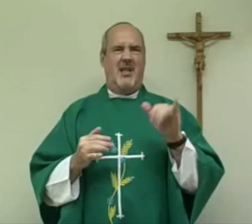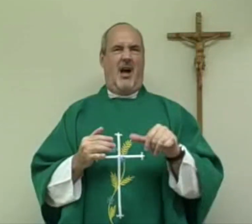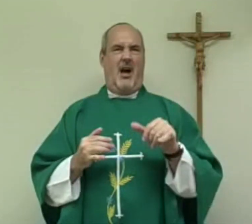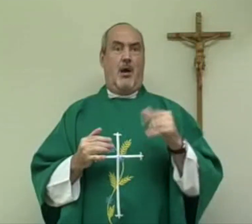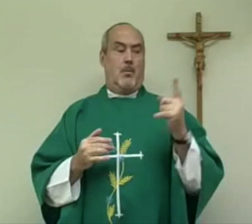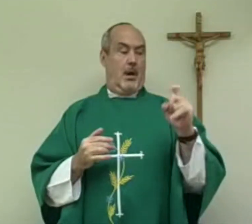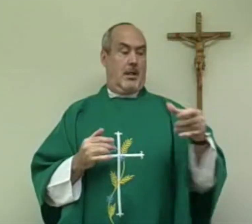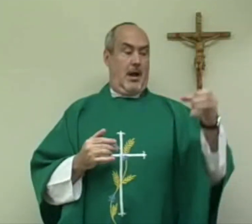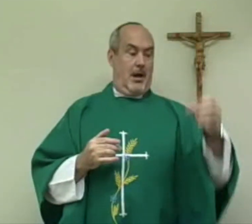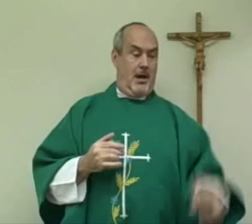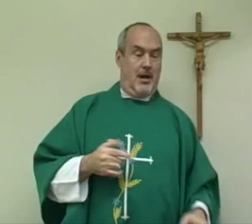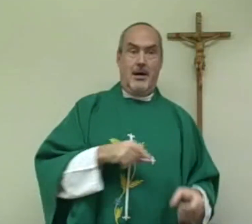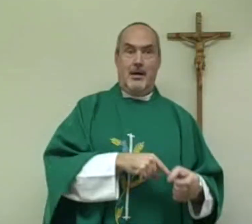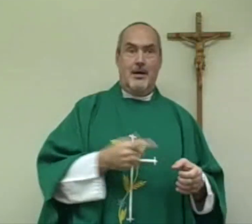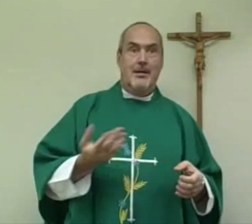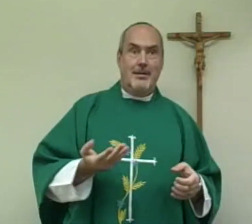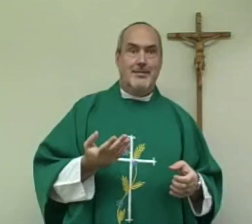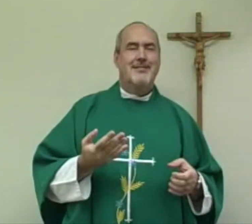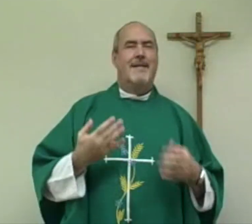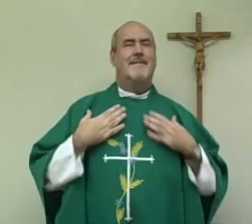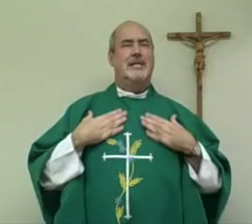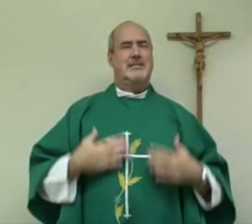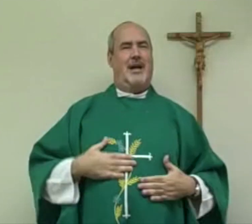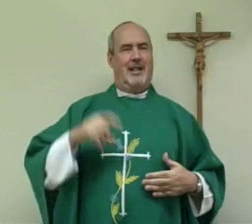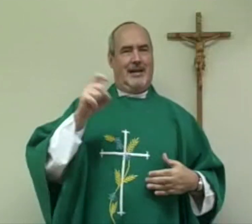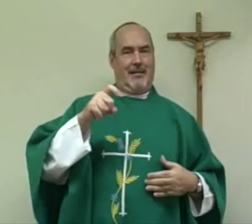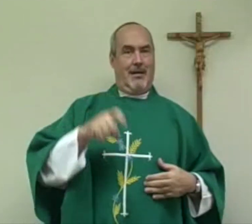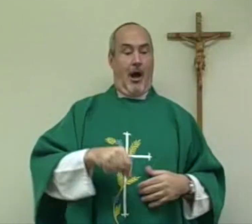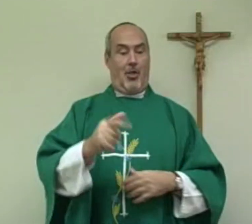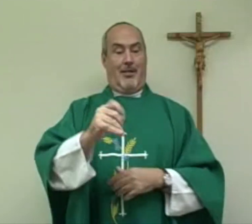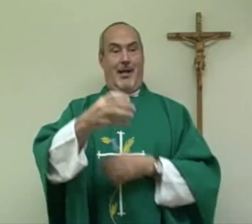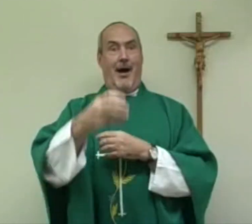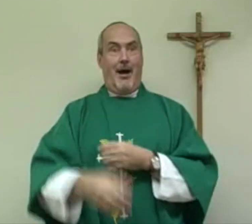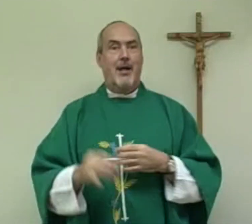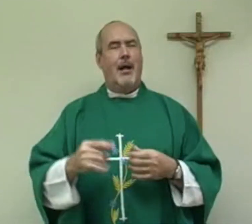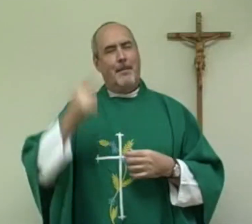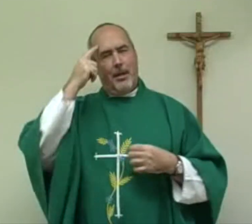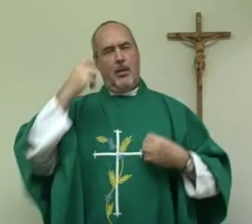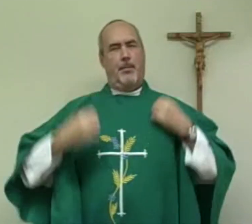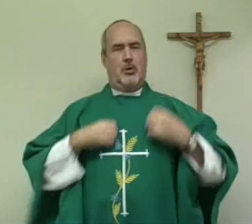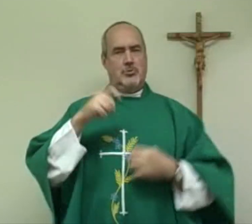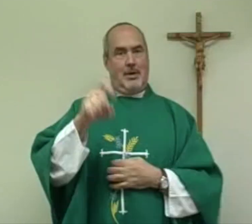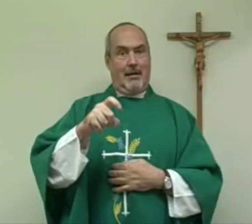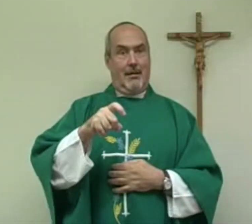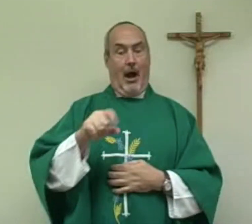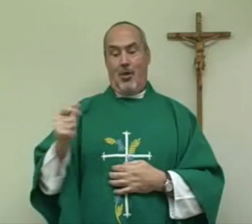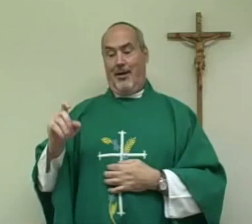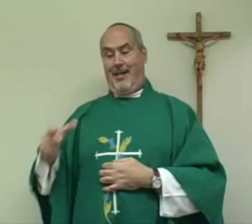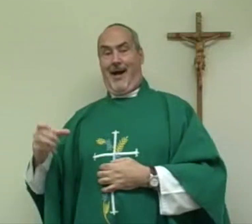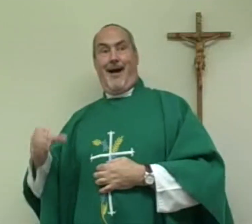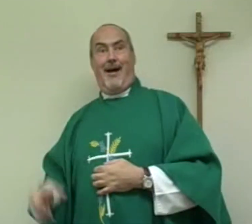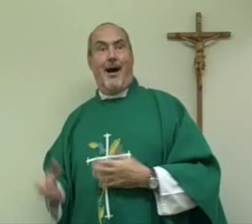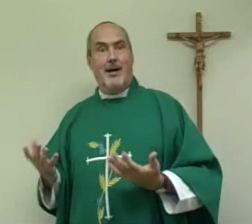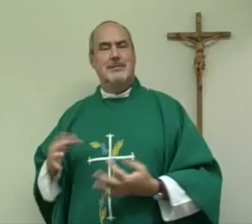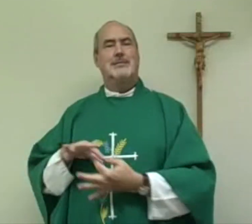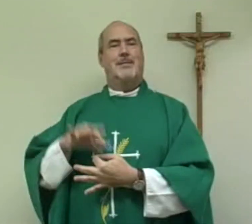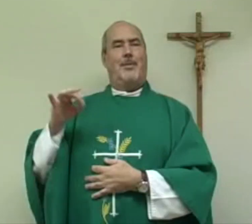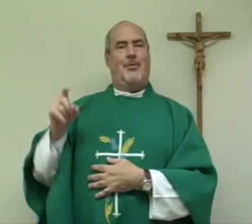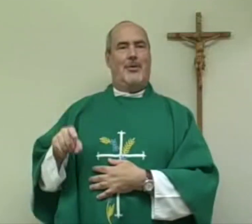more. One leg is our physical needs. The other leg is our mental and